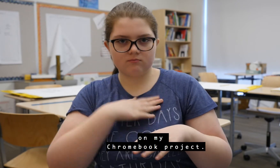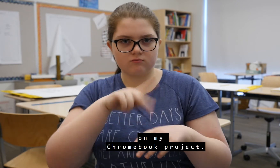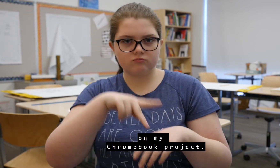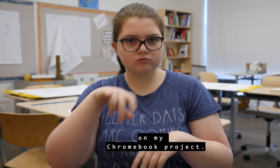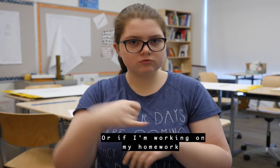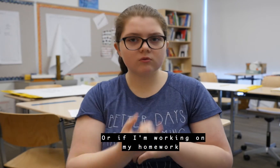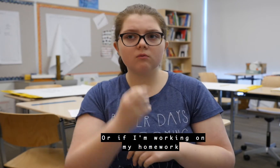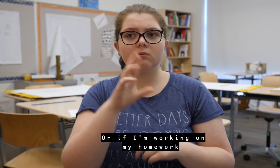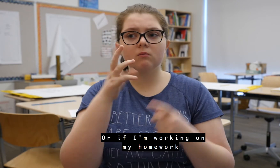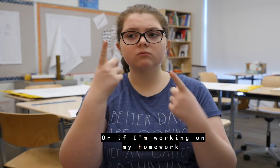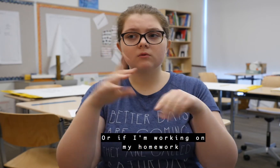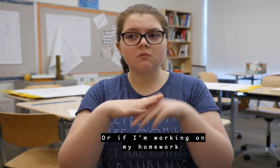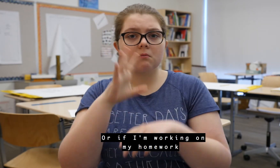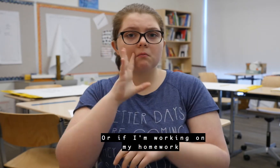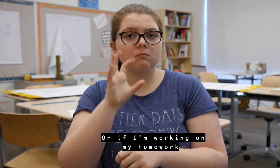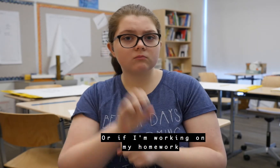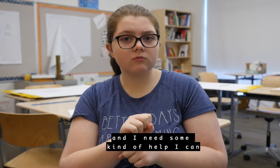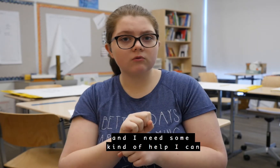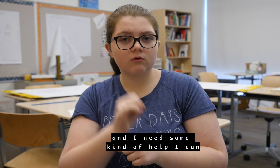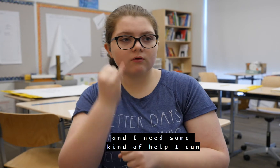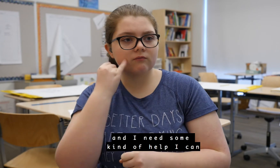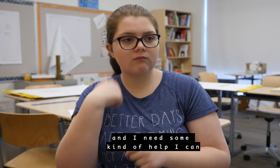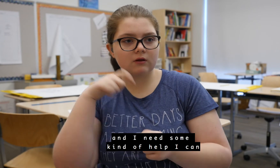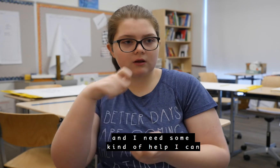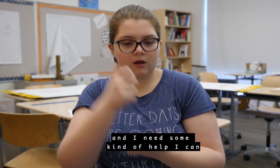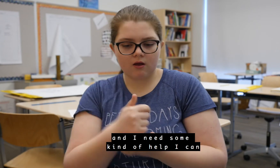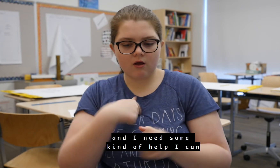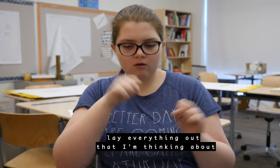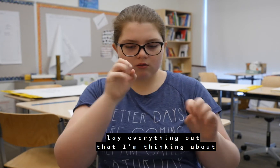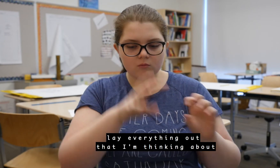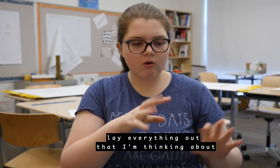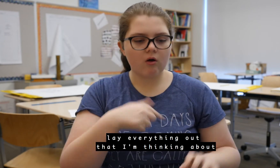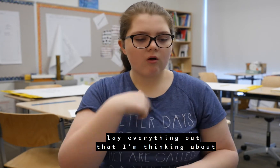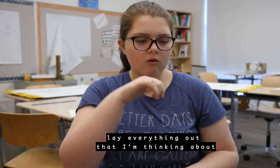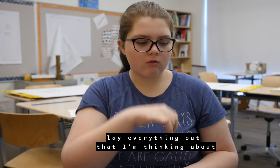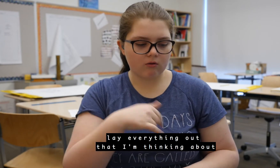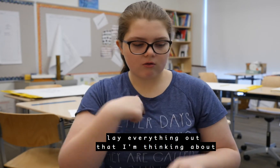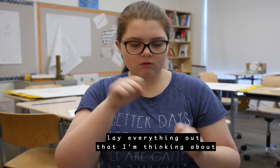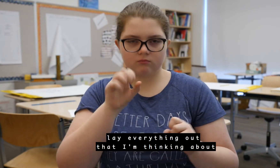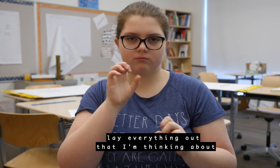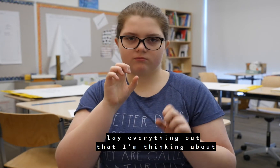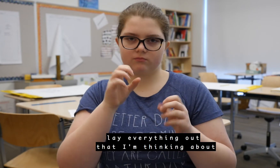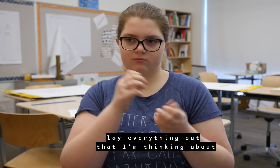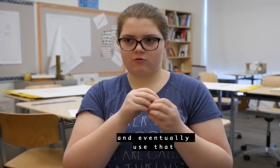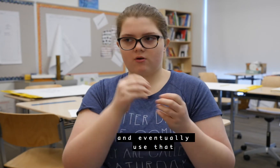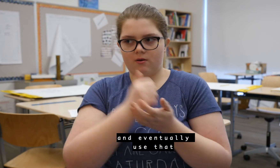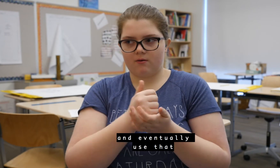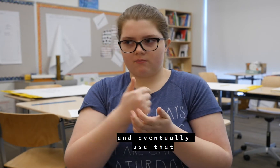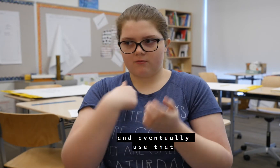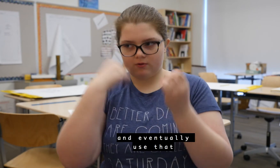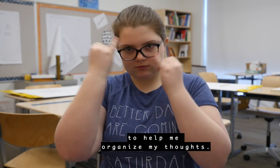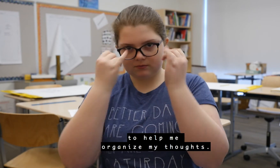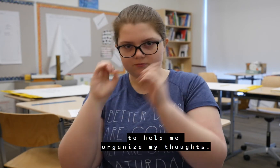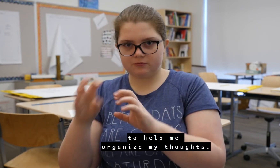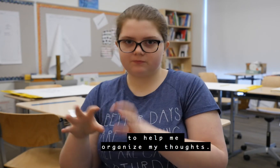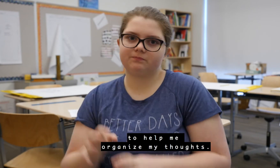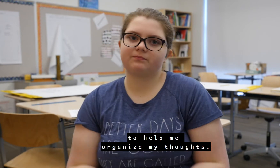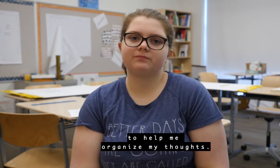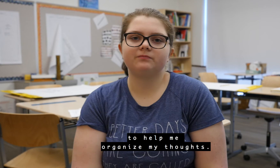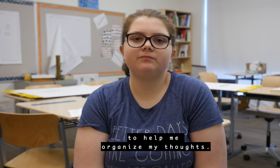project. Or if I'm working on homework and I need some kind of help, I can lay everything out that I'm thinking about and then eventually use that to help me organize my